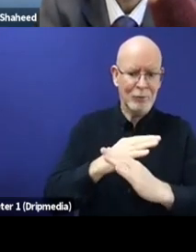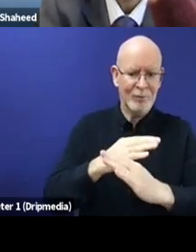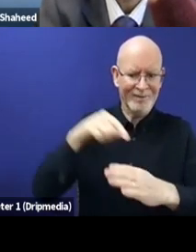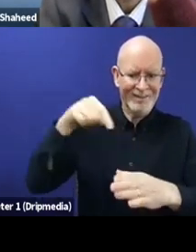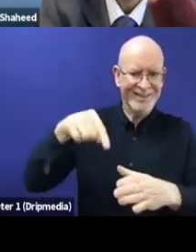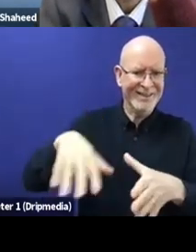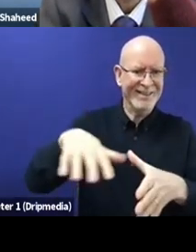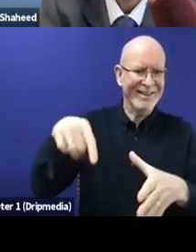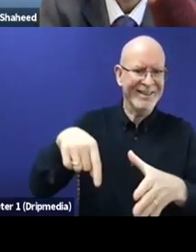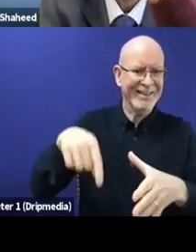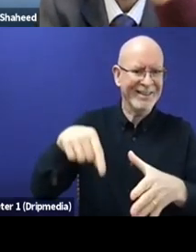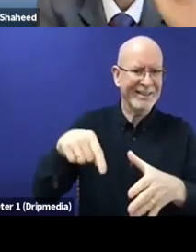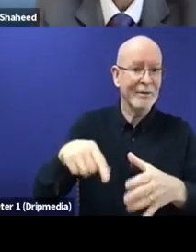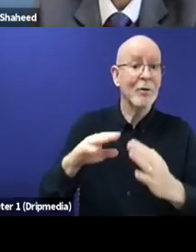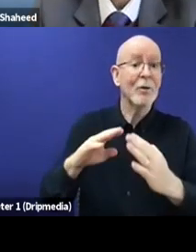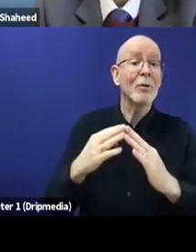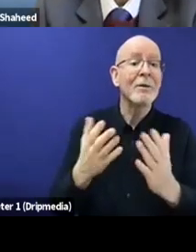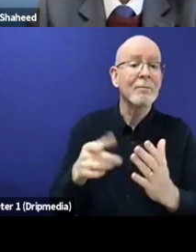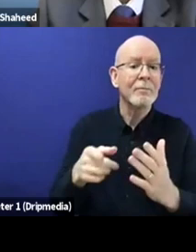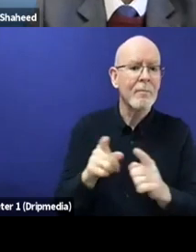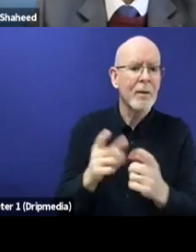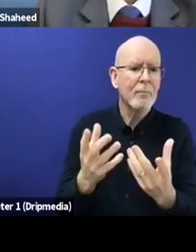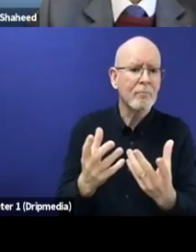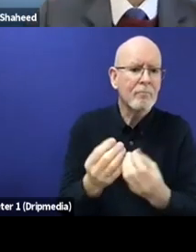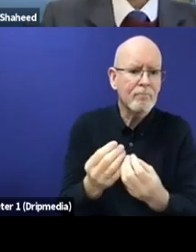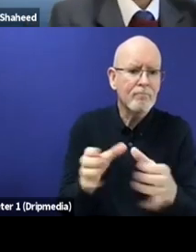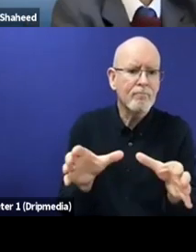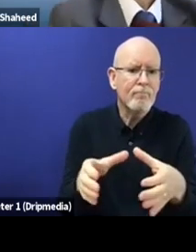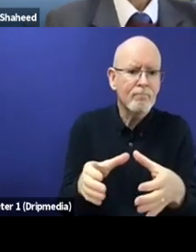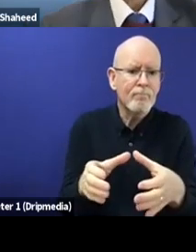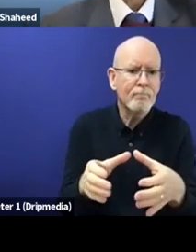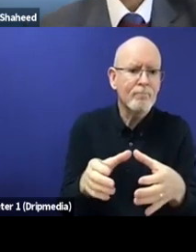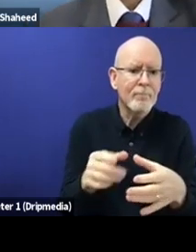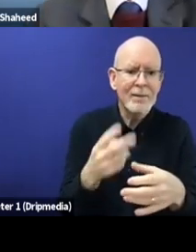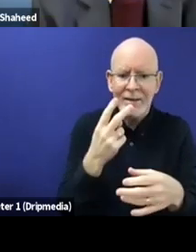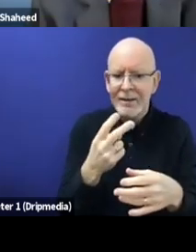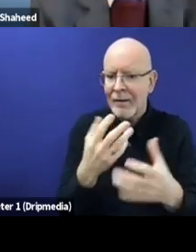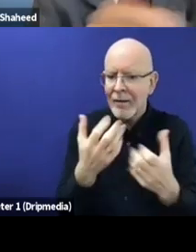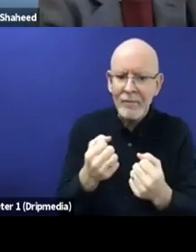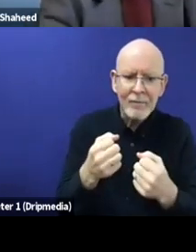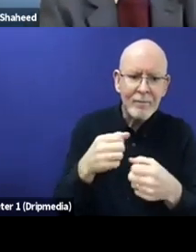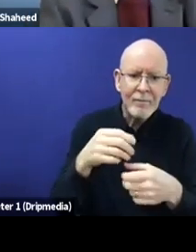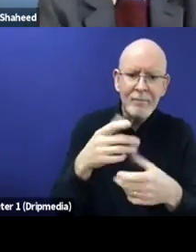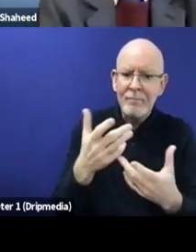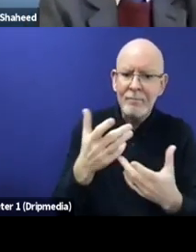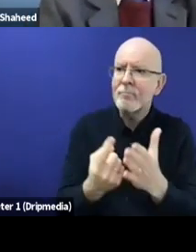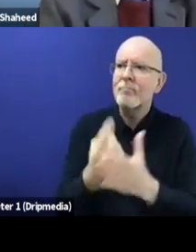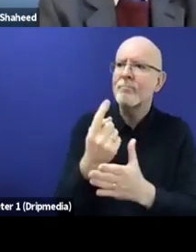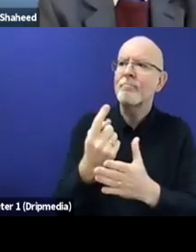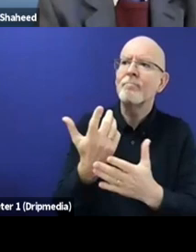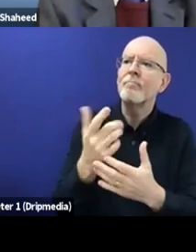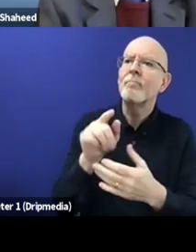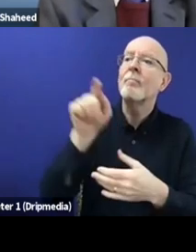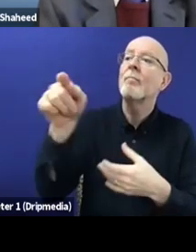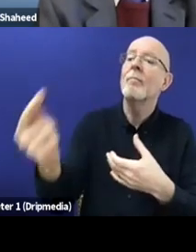the most important element of protection for him and for many refugee youth centers on